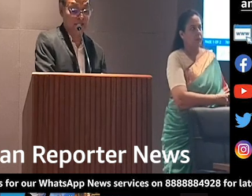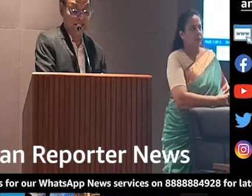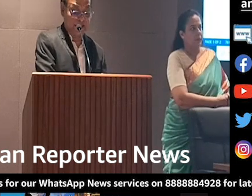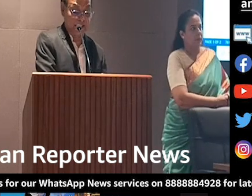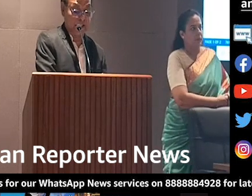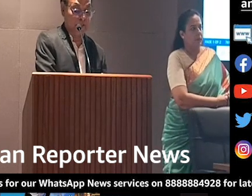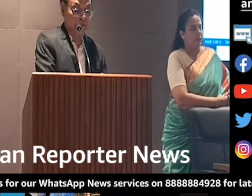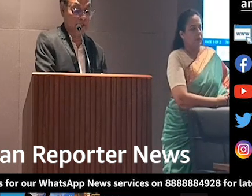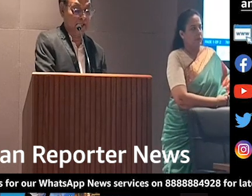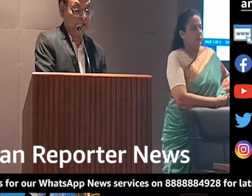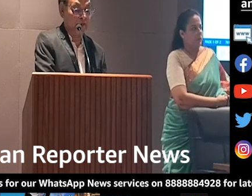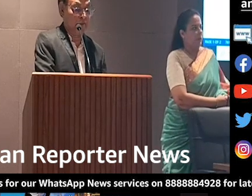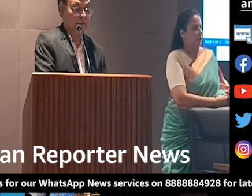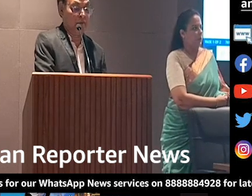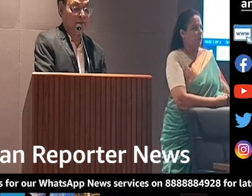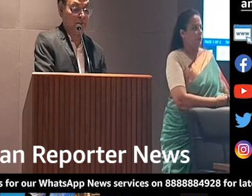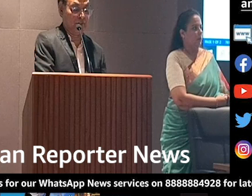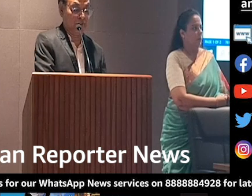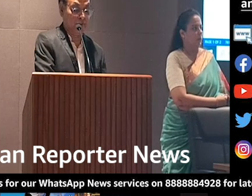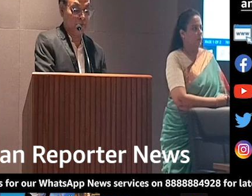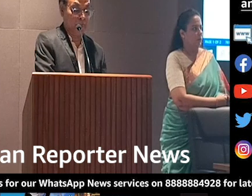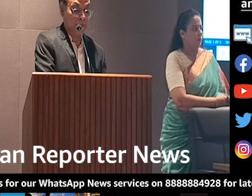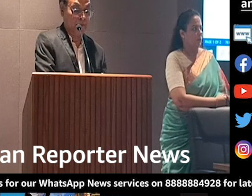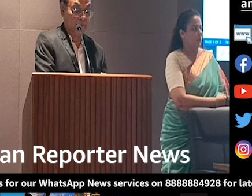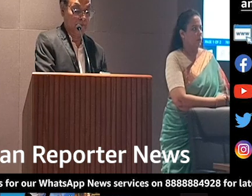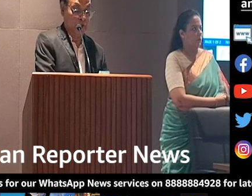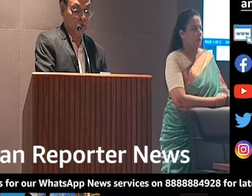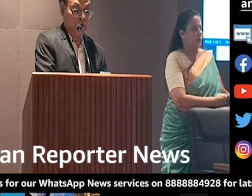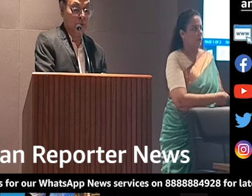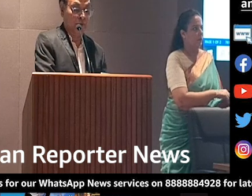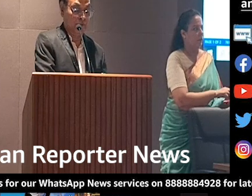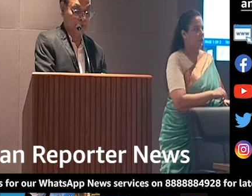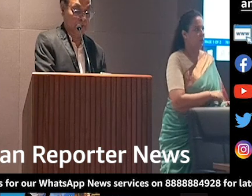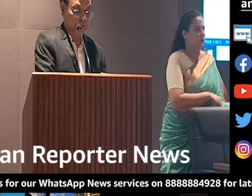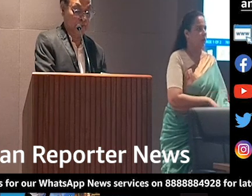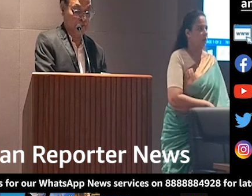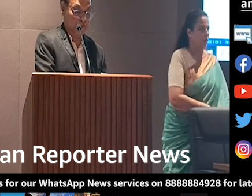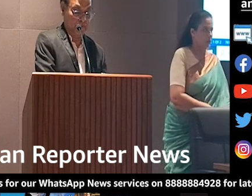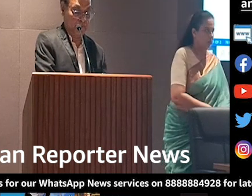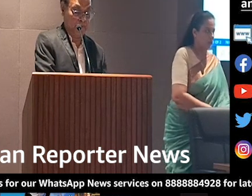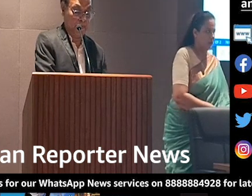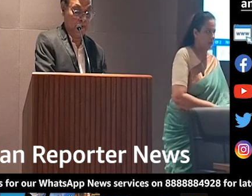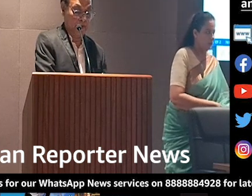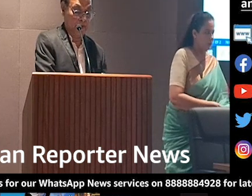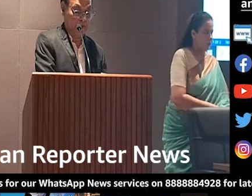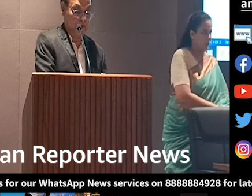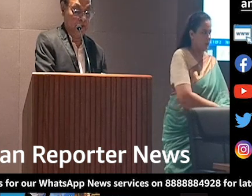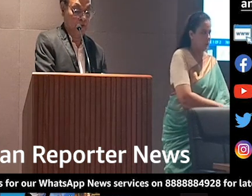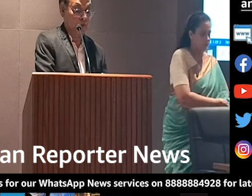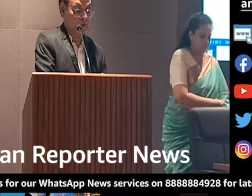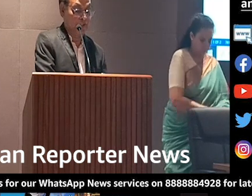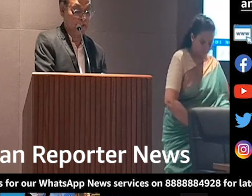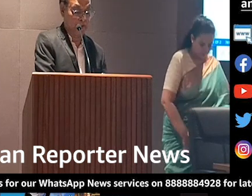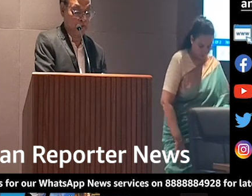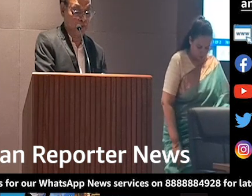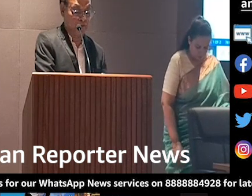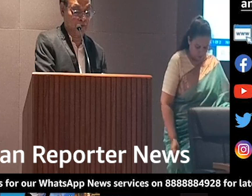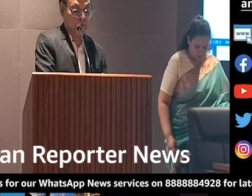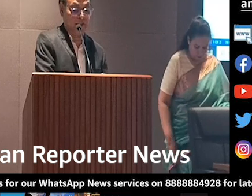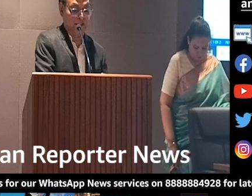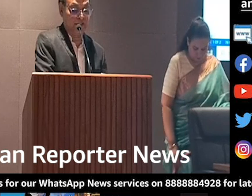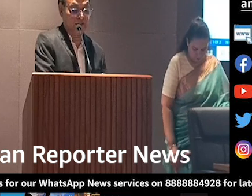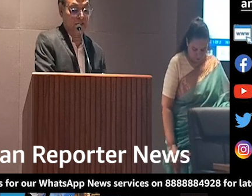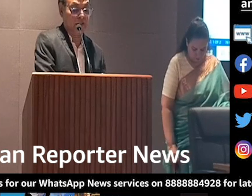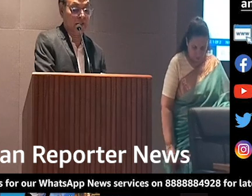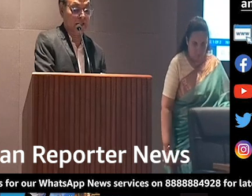more accessible and equitable future, but future. Okay, so thank you for